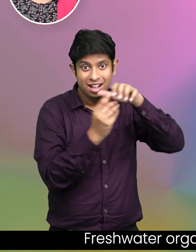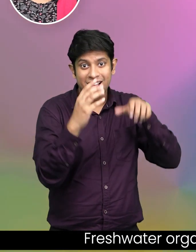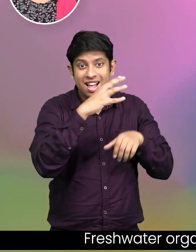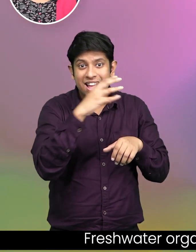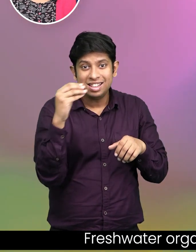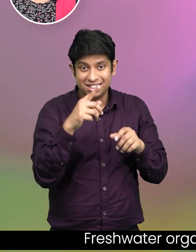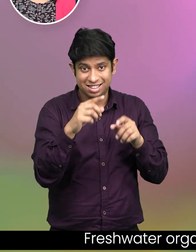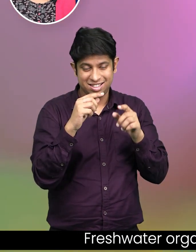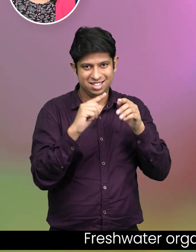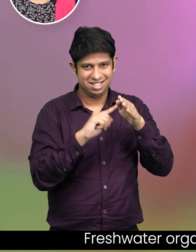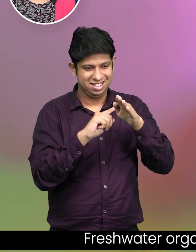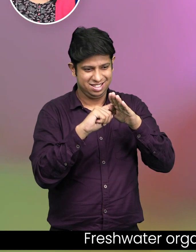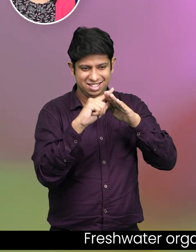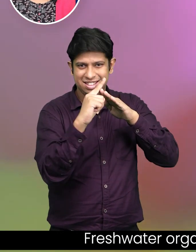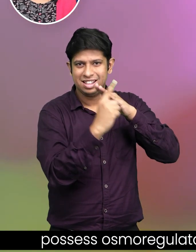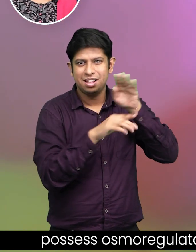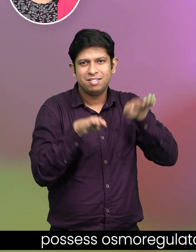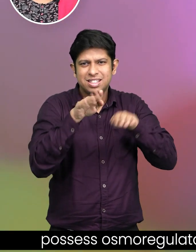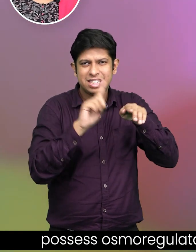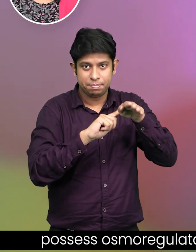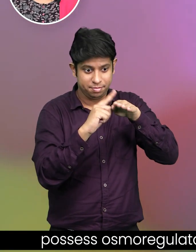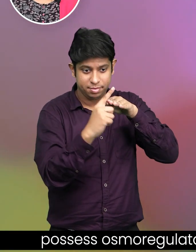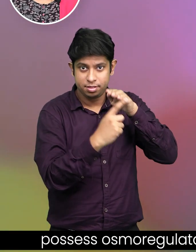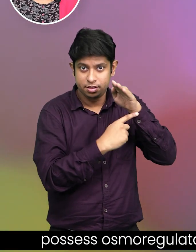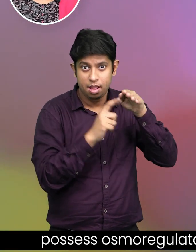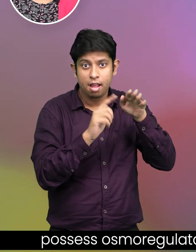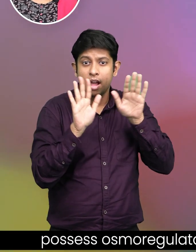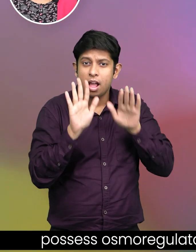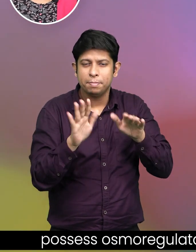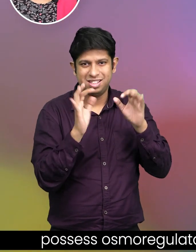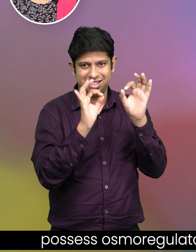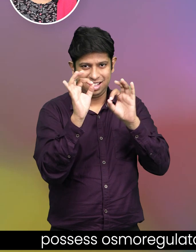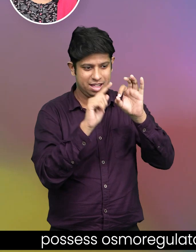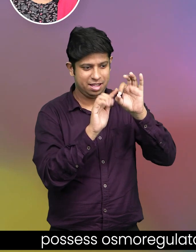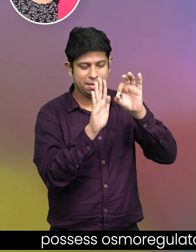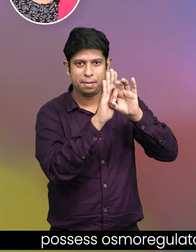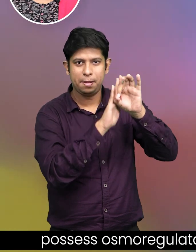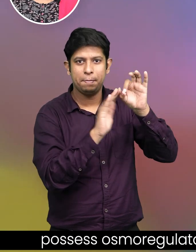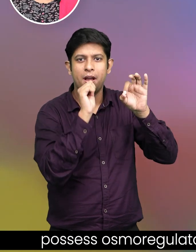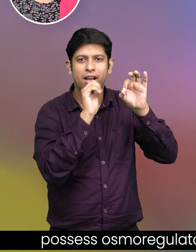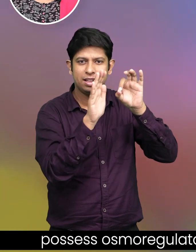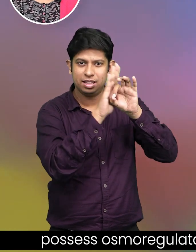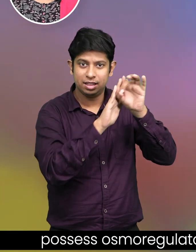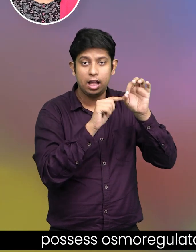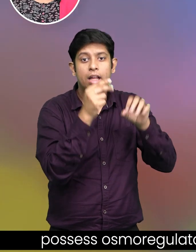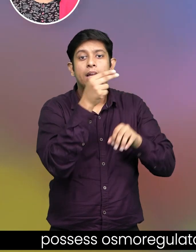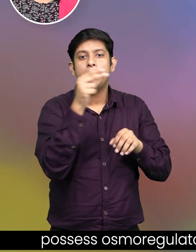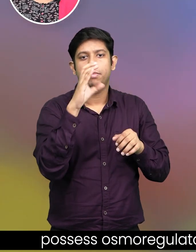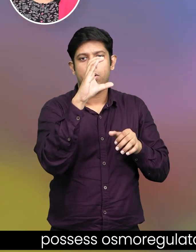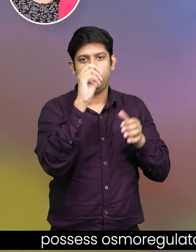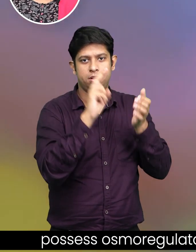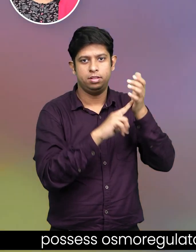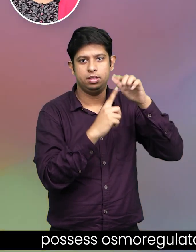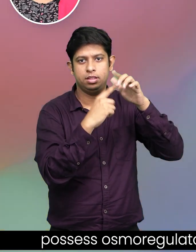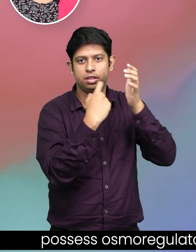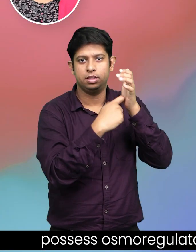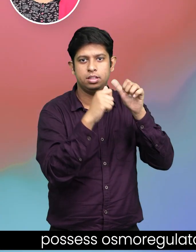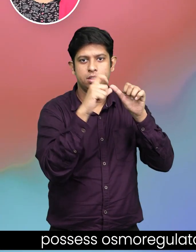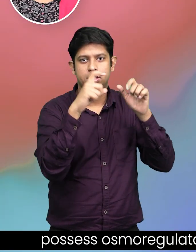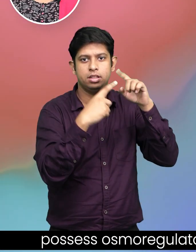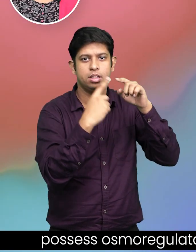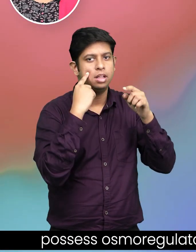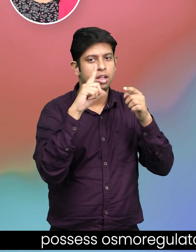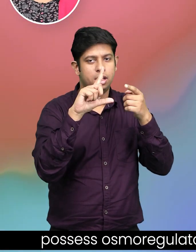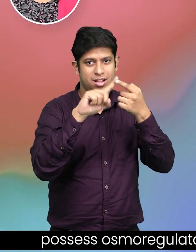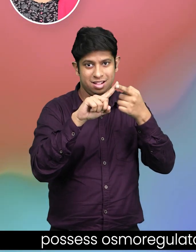and paramecium possesses osmoregulatory organelles called contractile